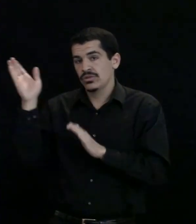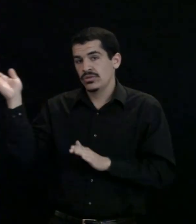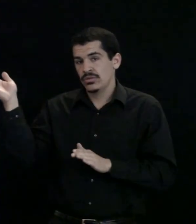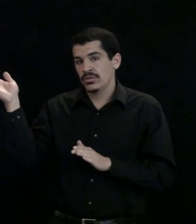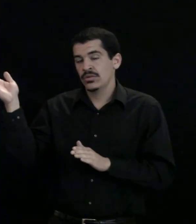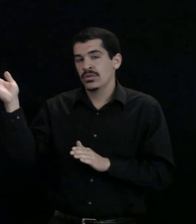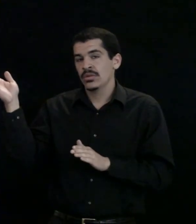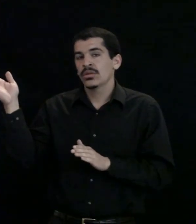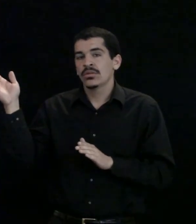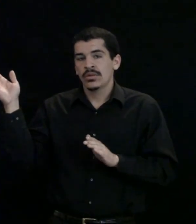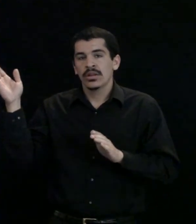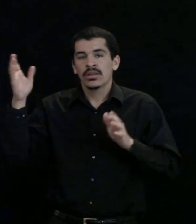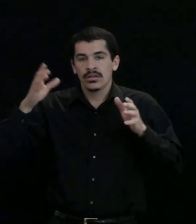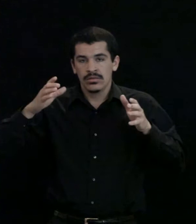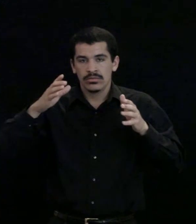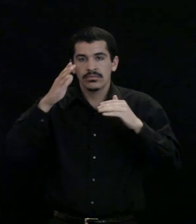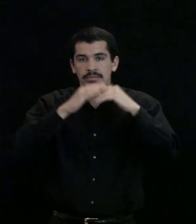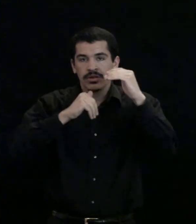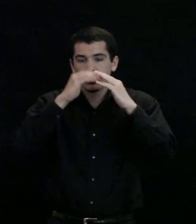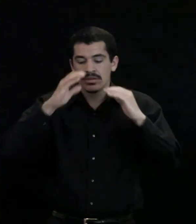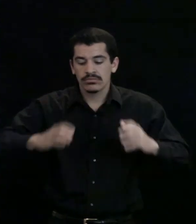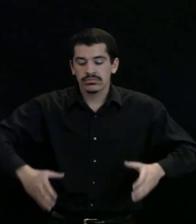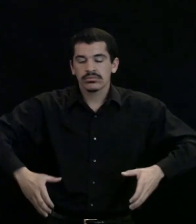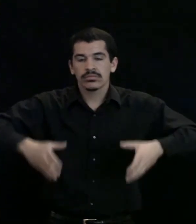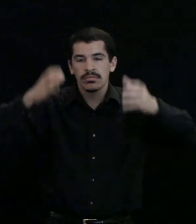multi-story apartment complex.